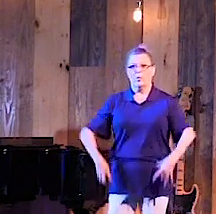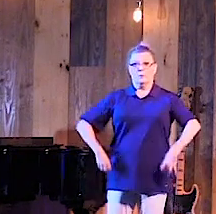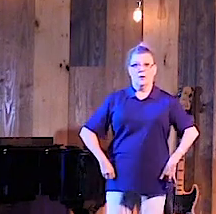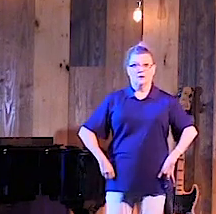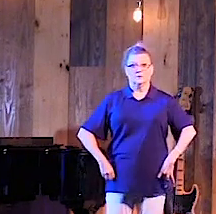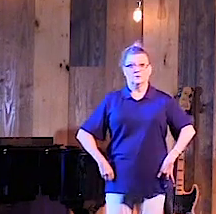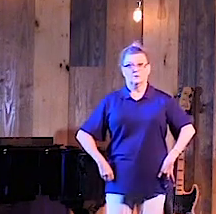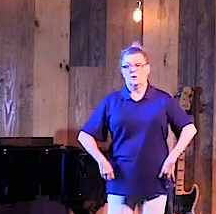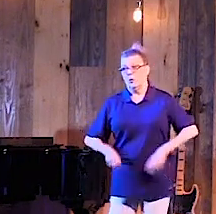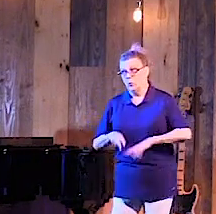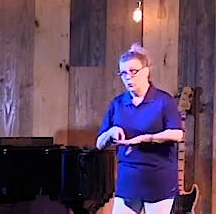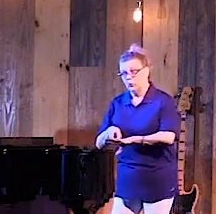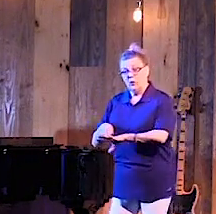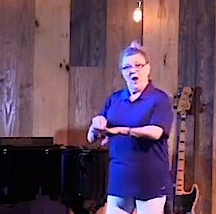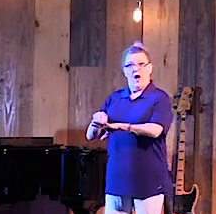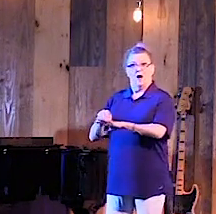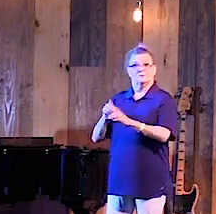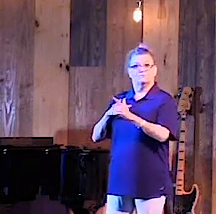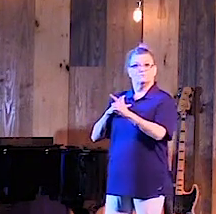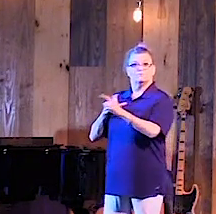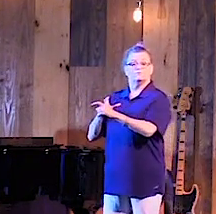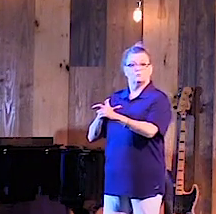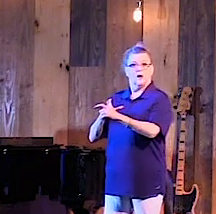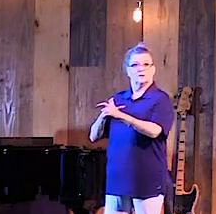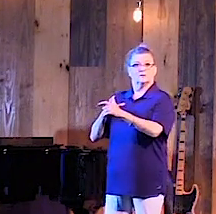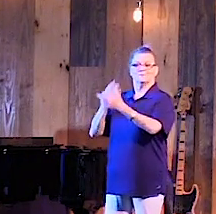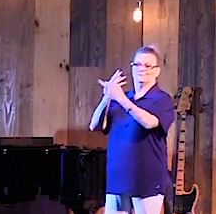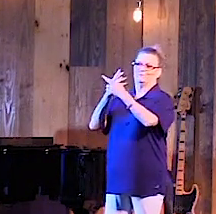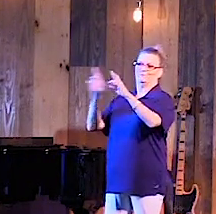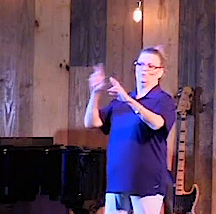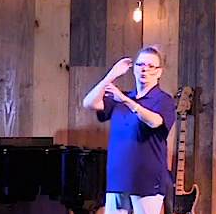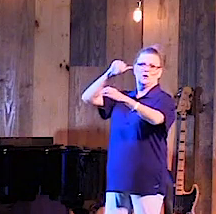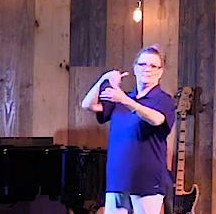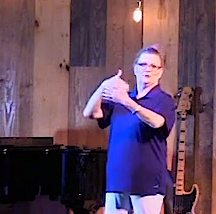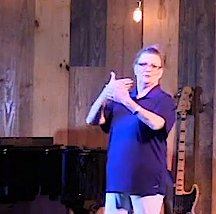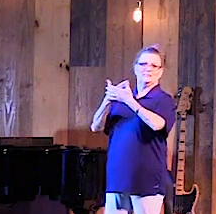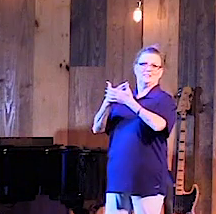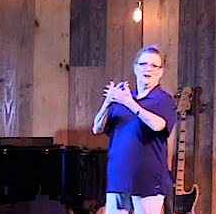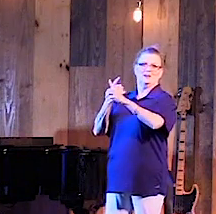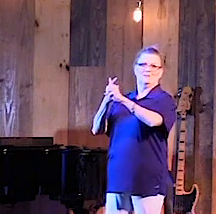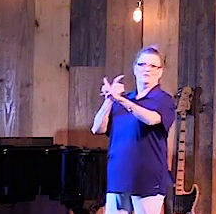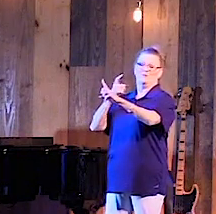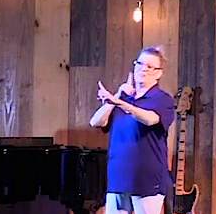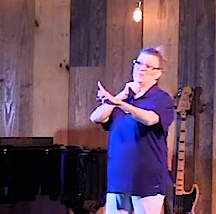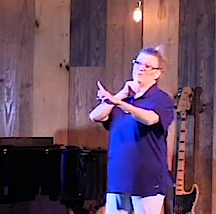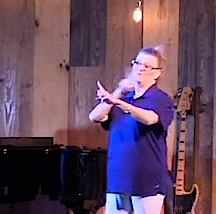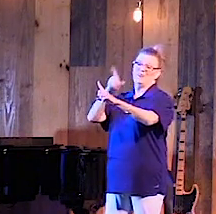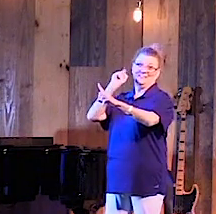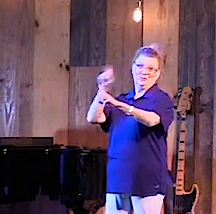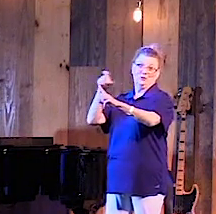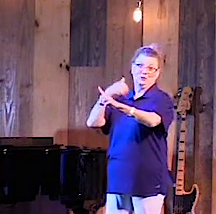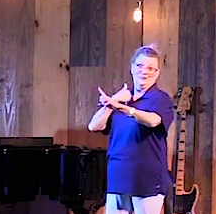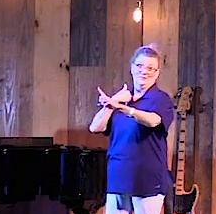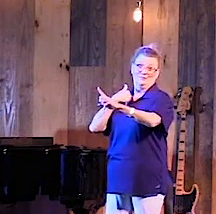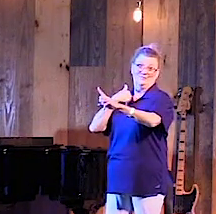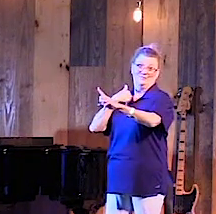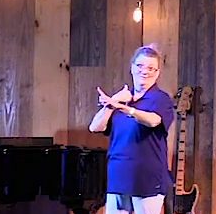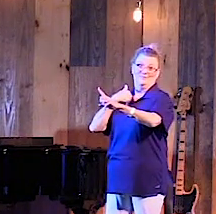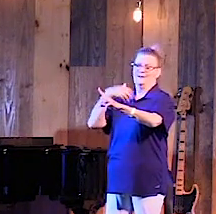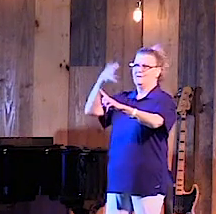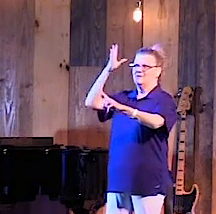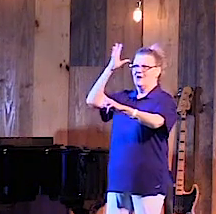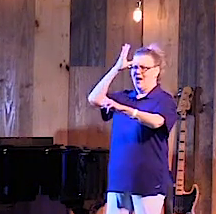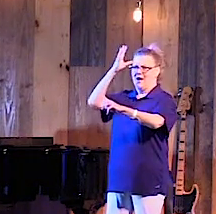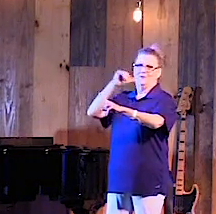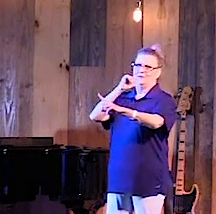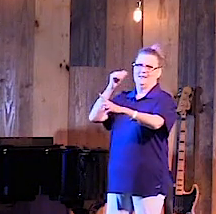upon himself, and runs out to rescue his son from what he ultimately deserves. But the father doesn't stop there. He covers his son